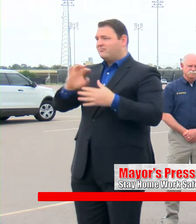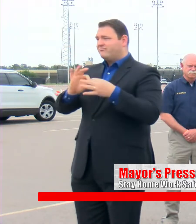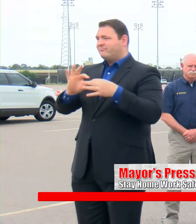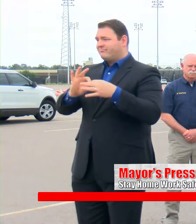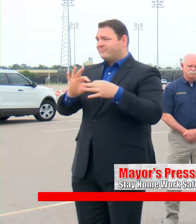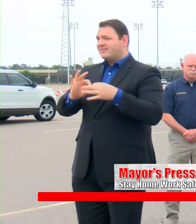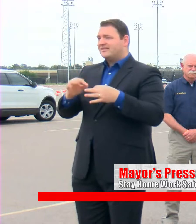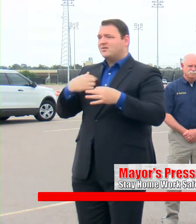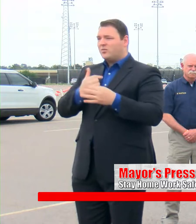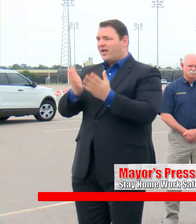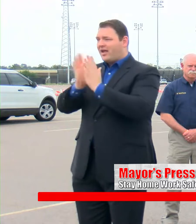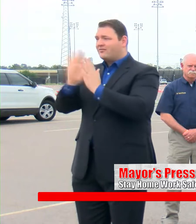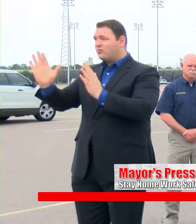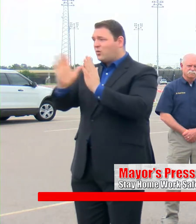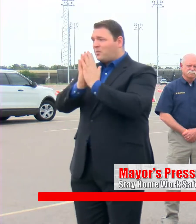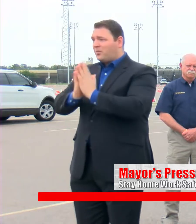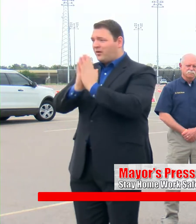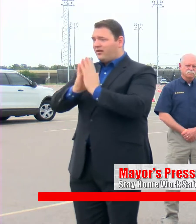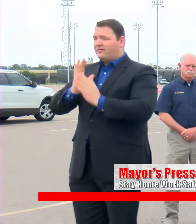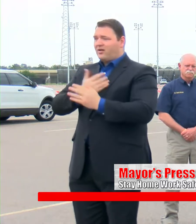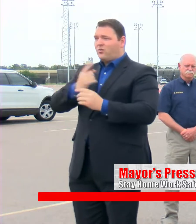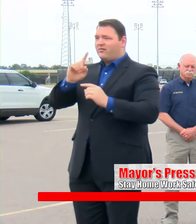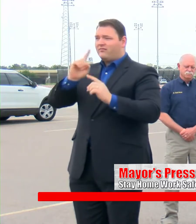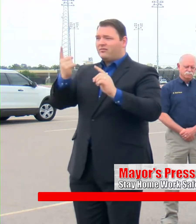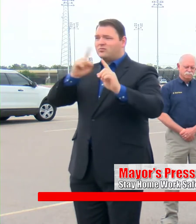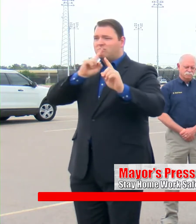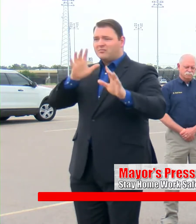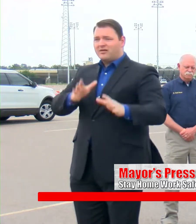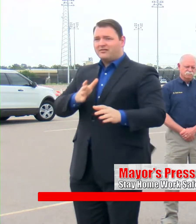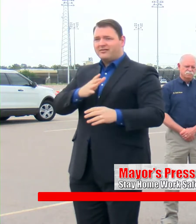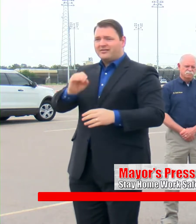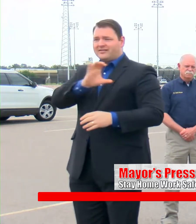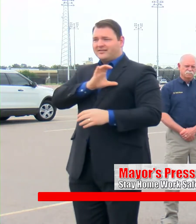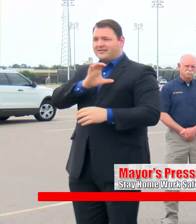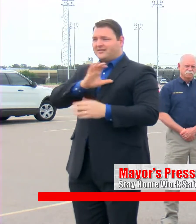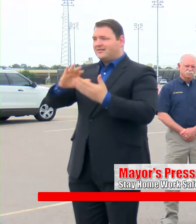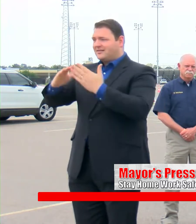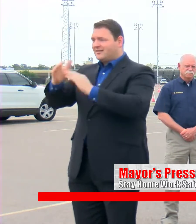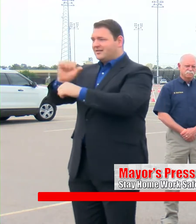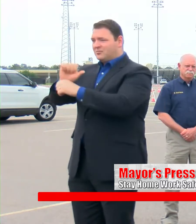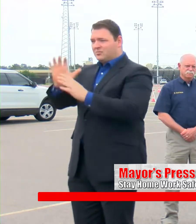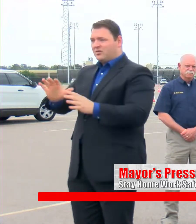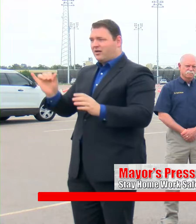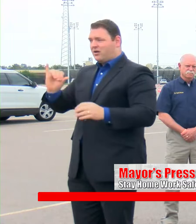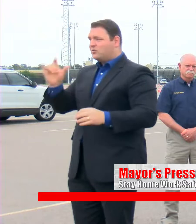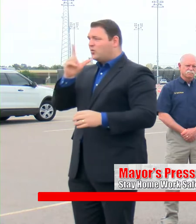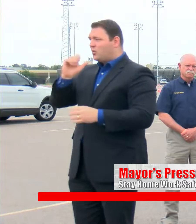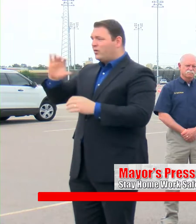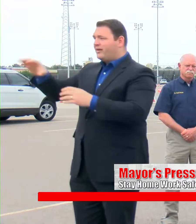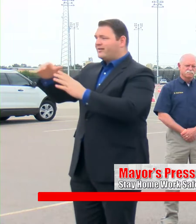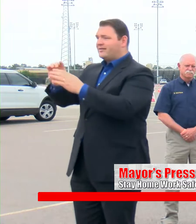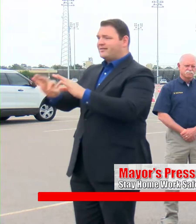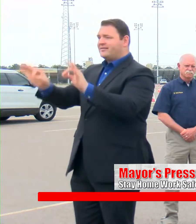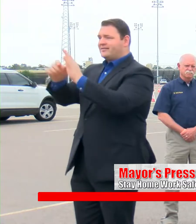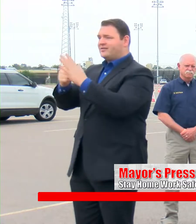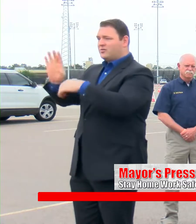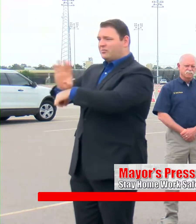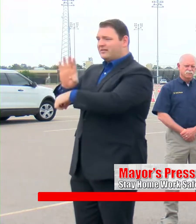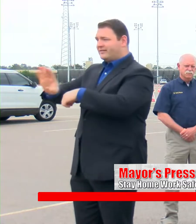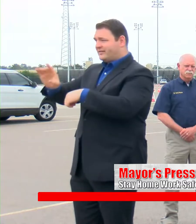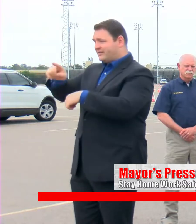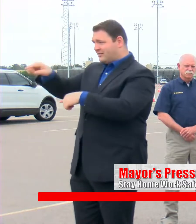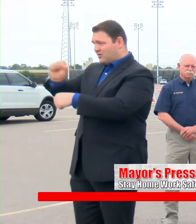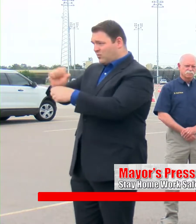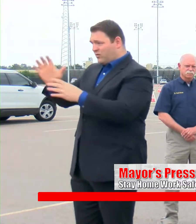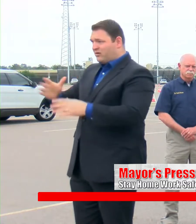and for all those that are working out there in essential businesses, because they are exposing themselves for the good of this community. So